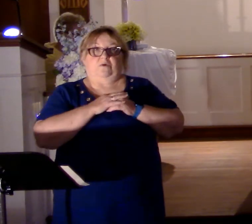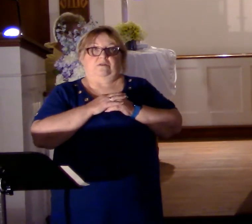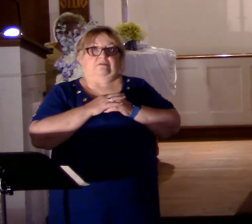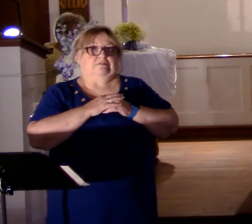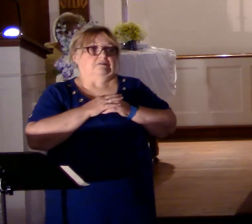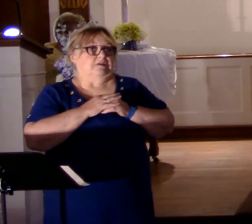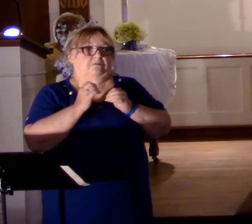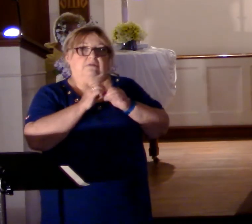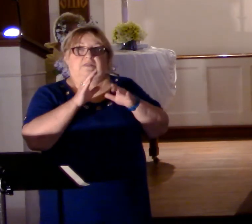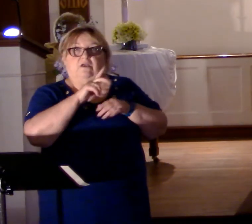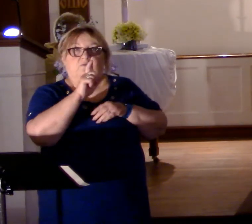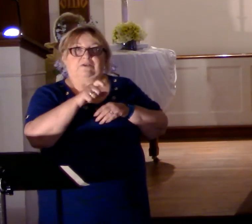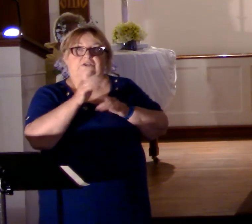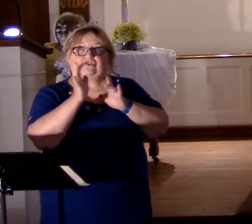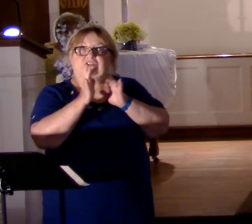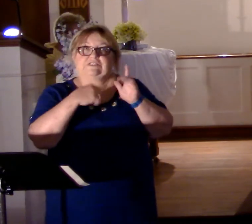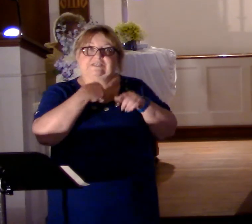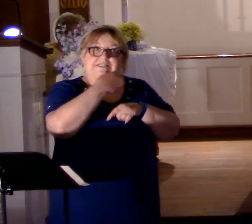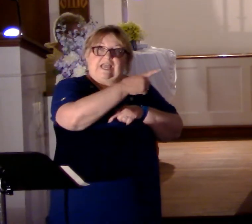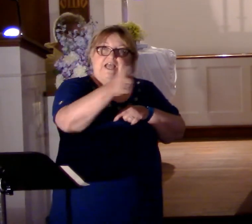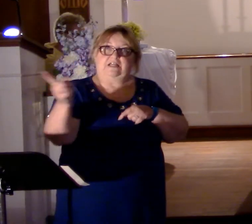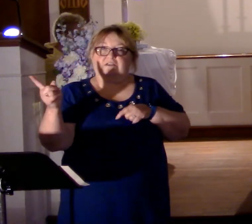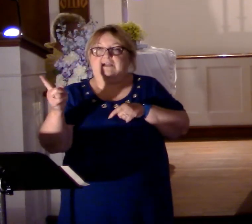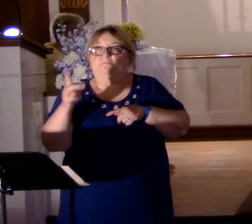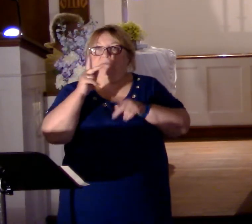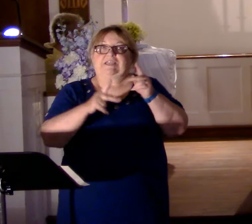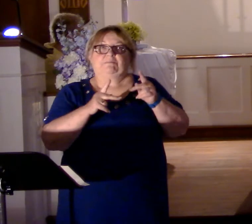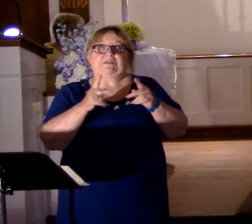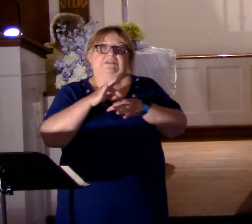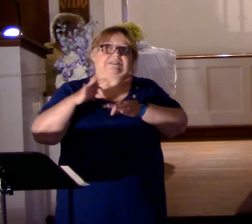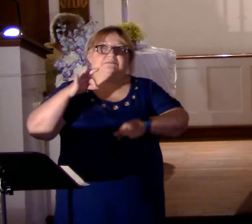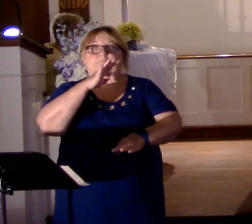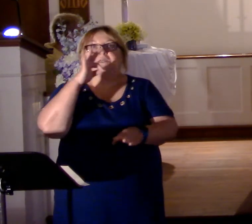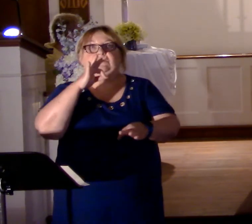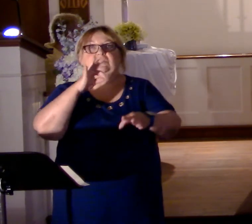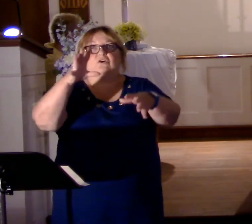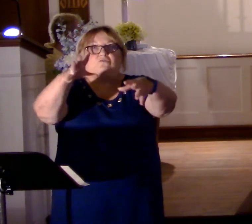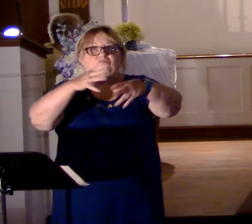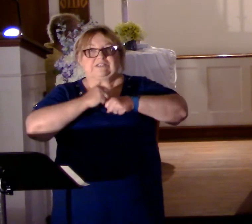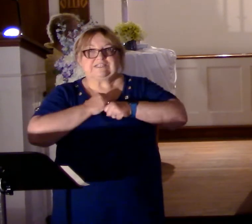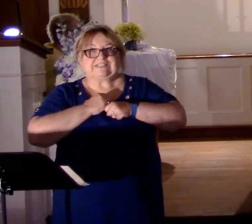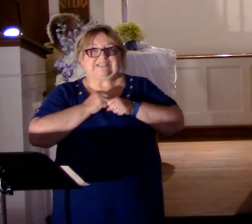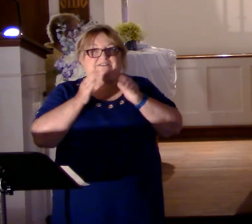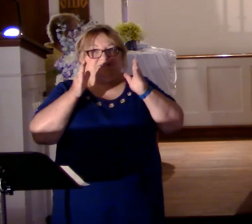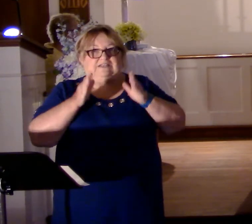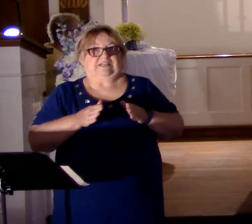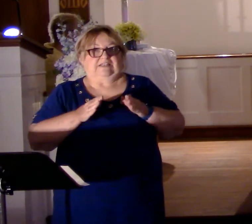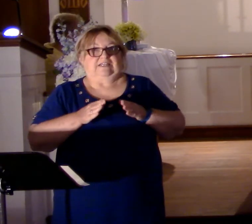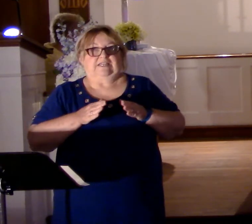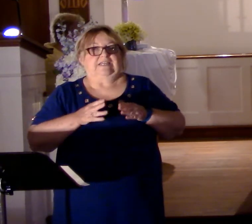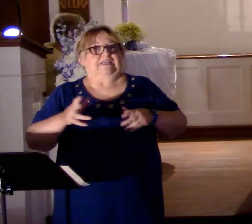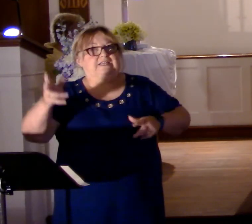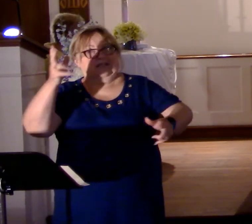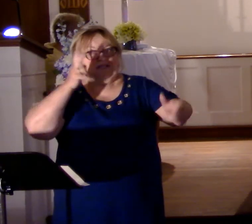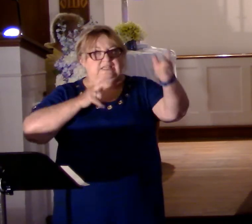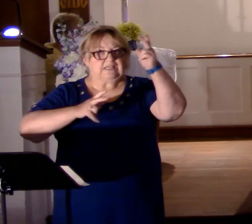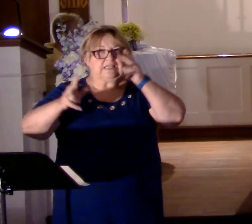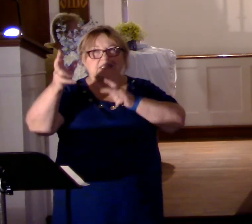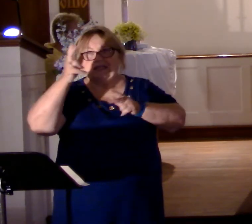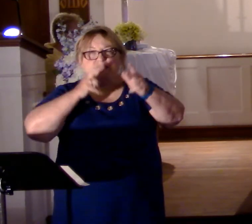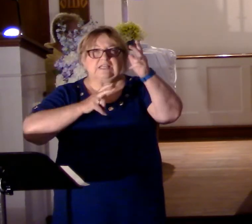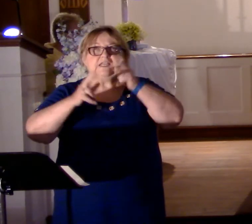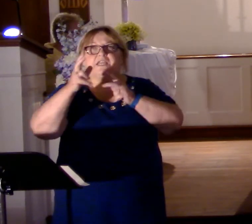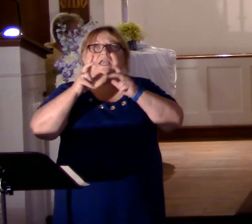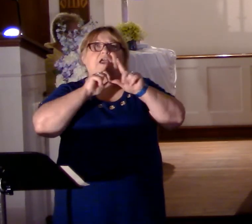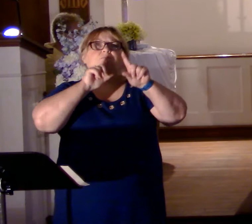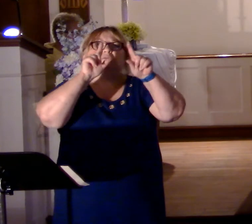question, Jesus is declaring that people are to be spiritual receiving stations, hearing and